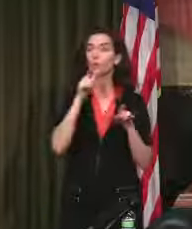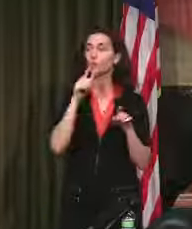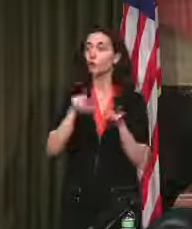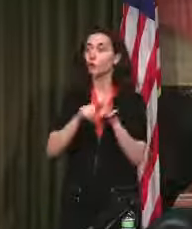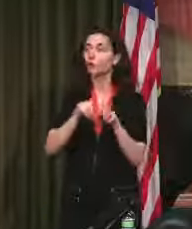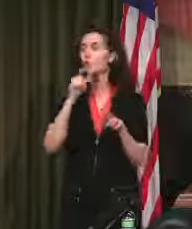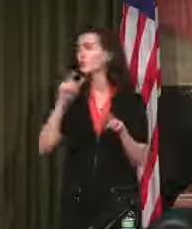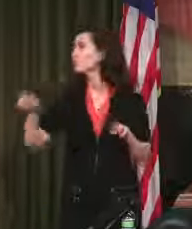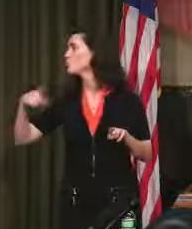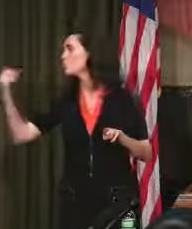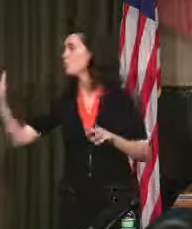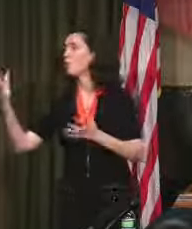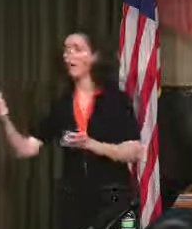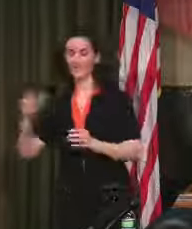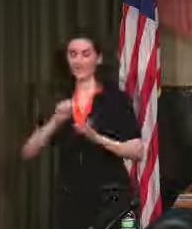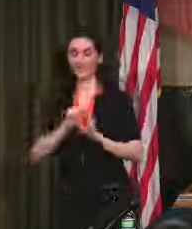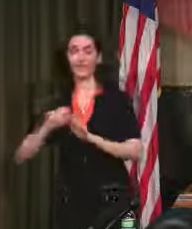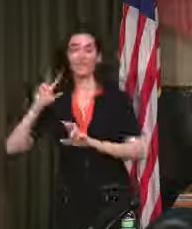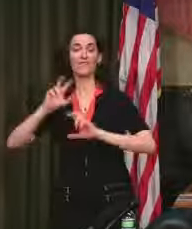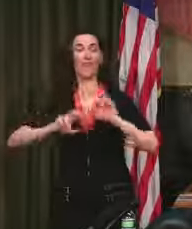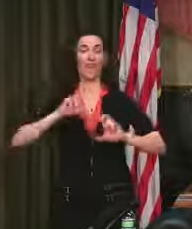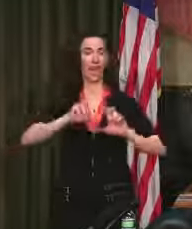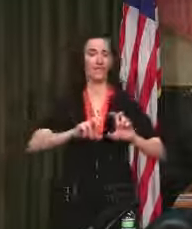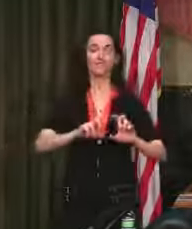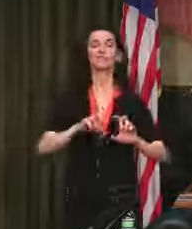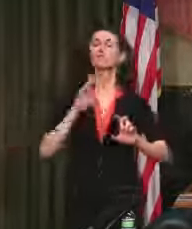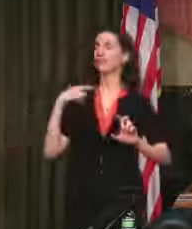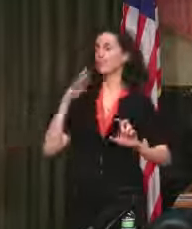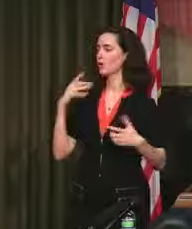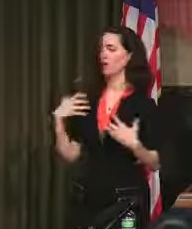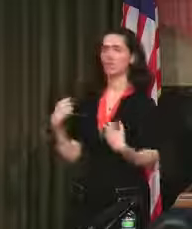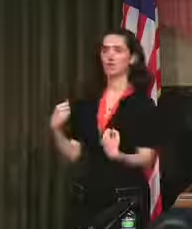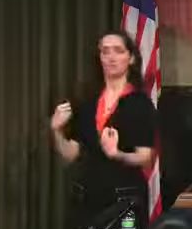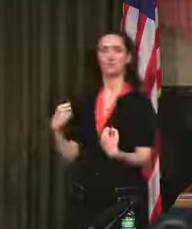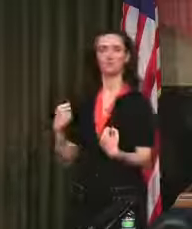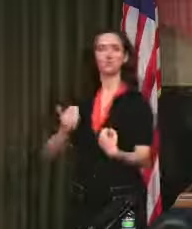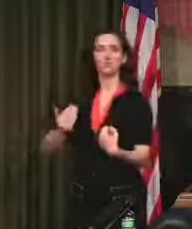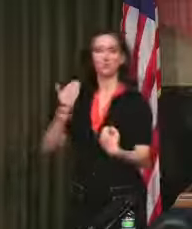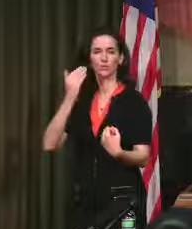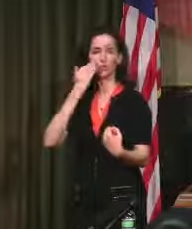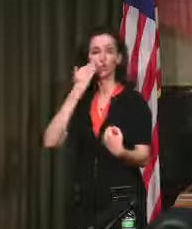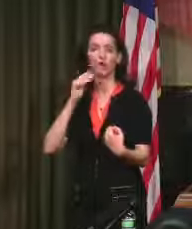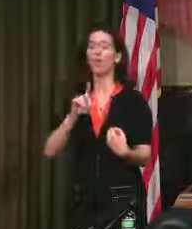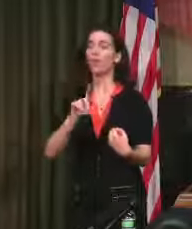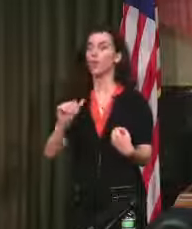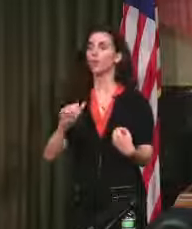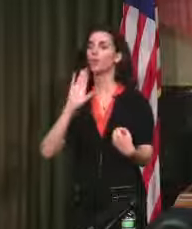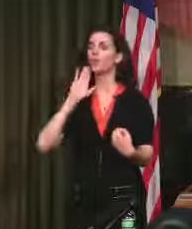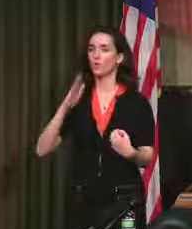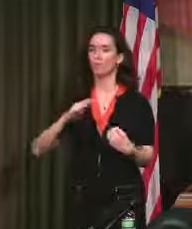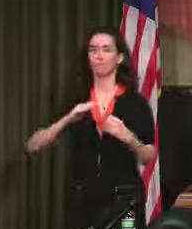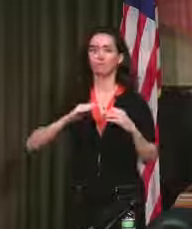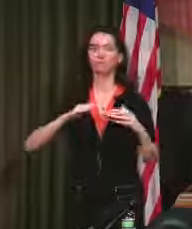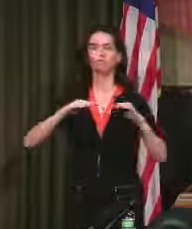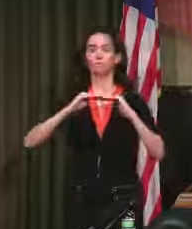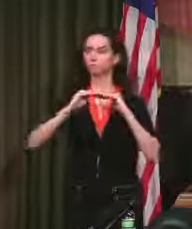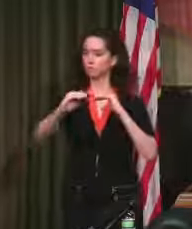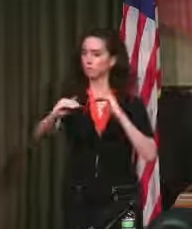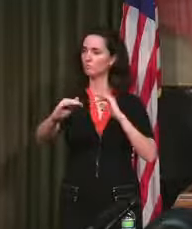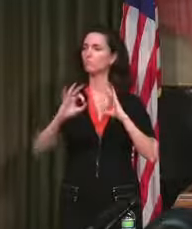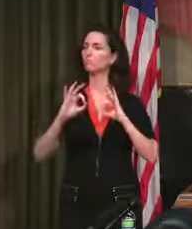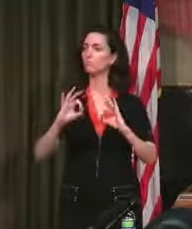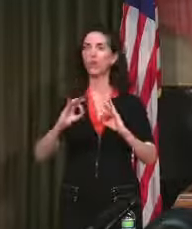state the confidence that they need to know that Louisiana will have the stability that they're looking for,